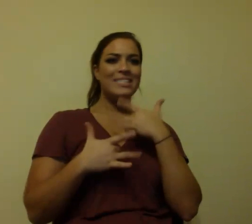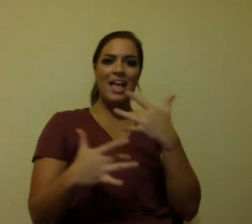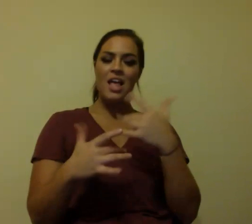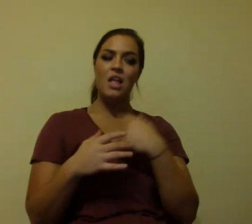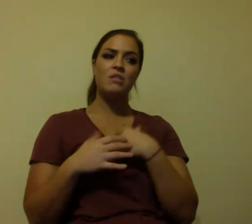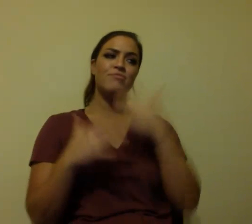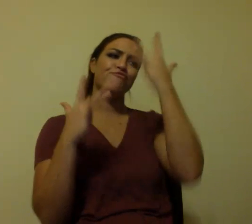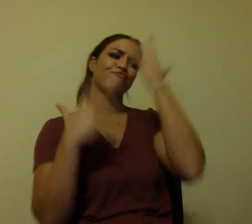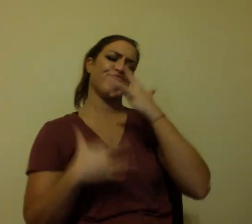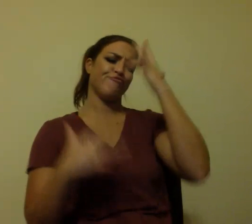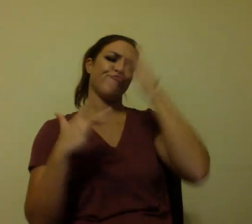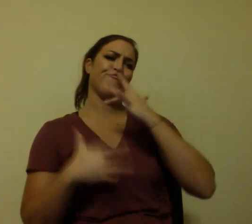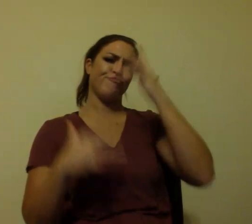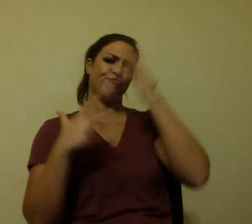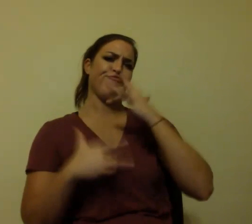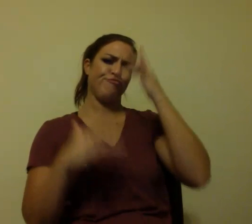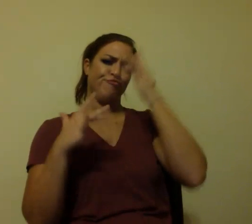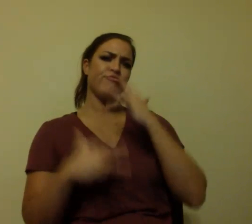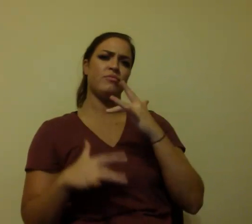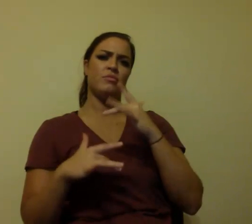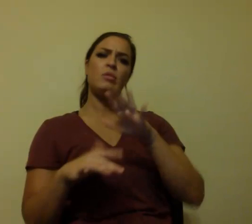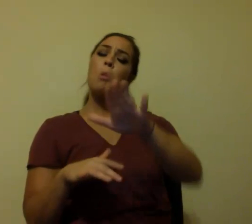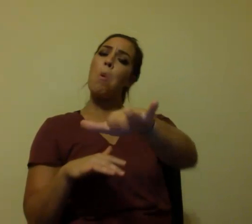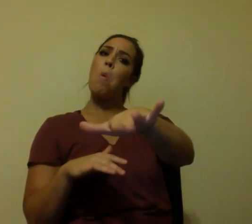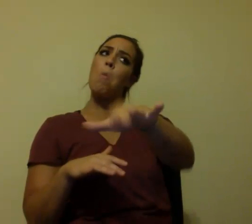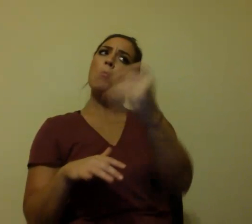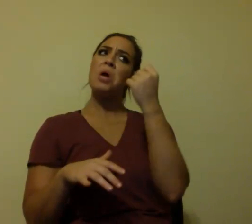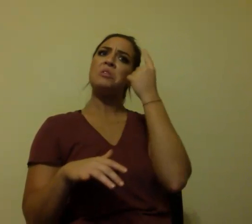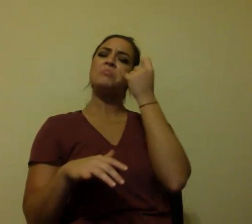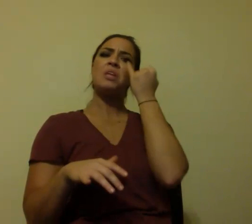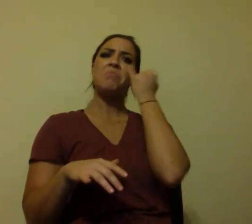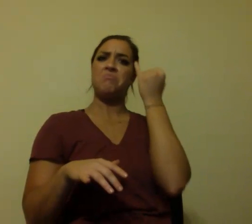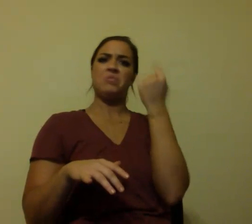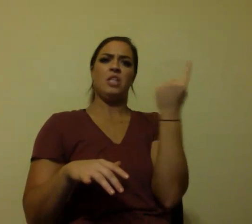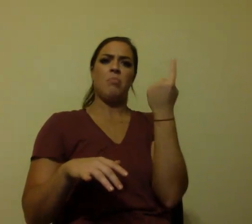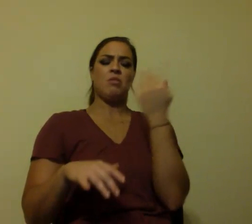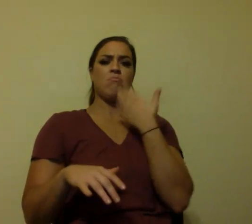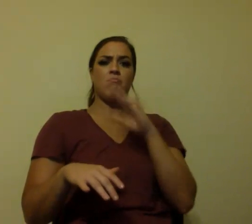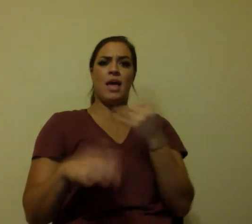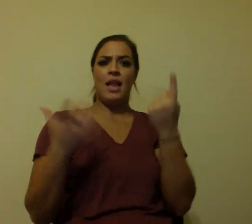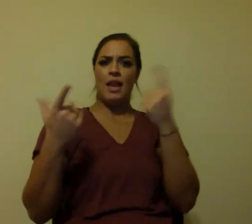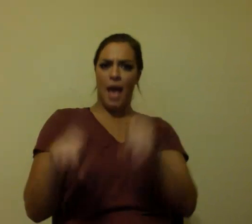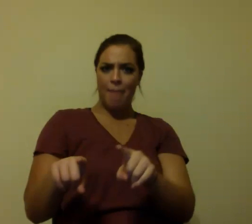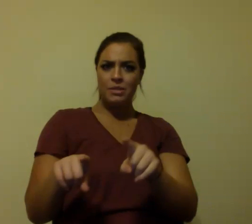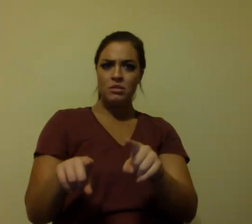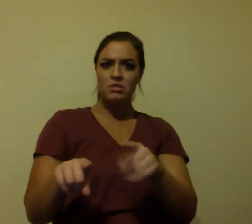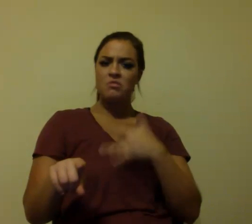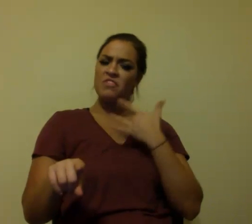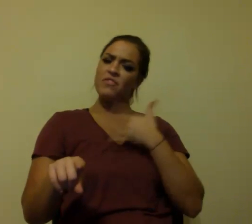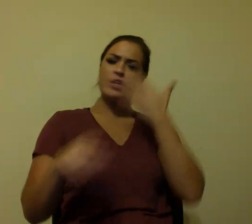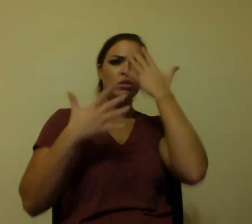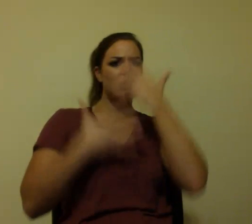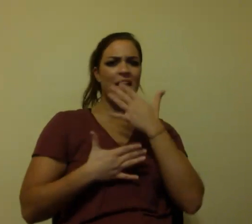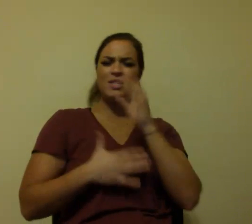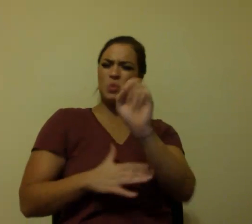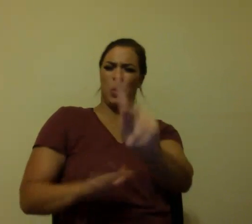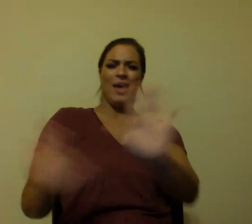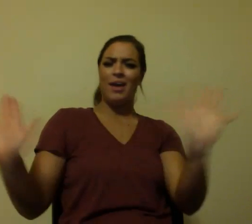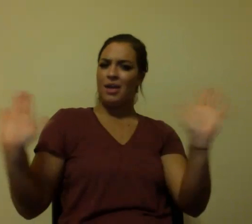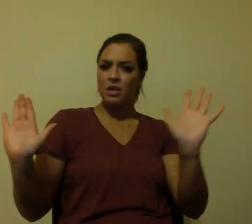it's okay to be sad when something bad happens, self-pity goes beyond that. It's when you start to magnify your misfortune.